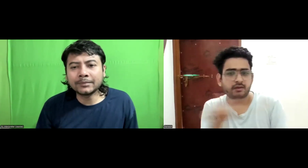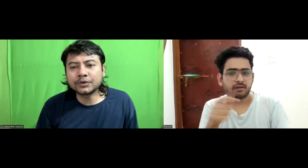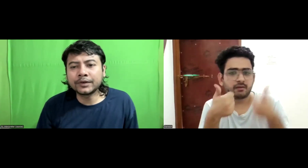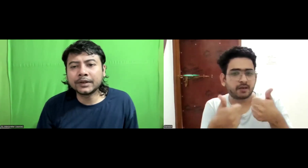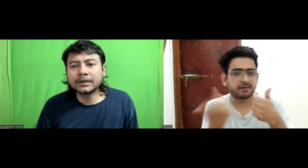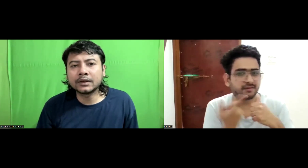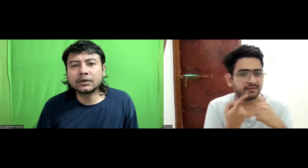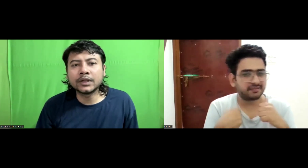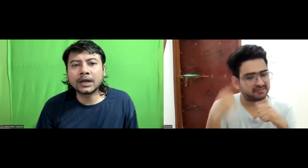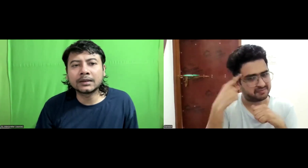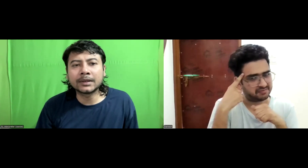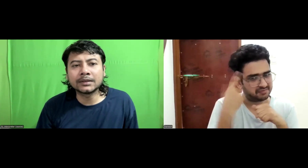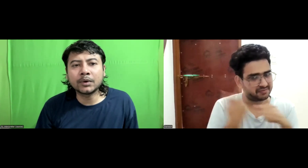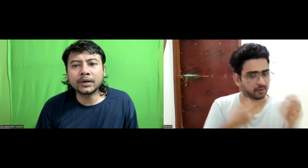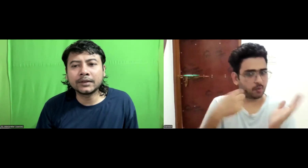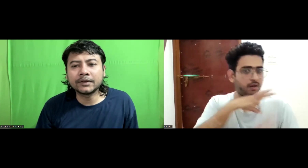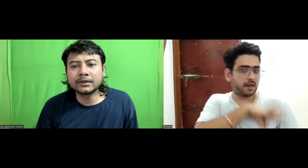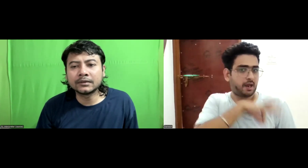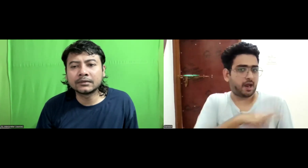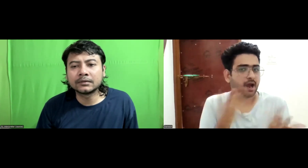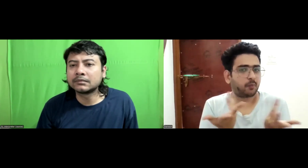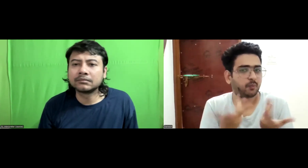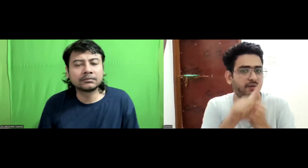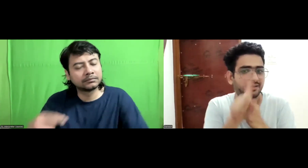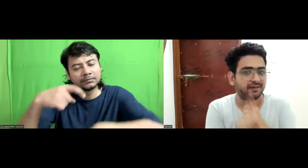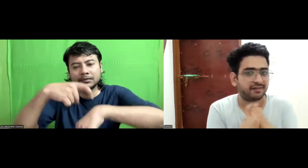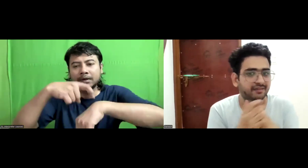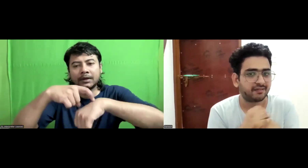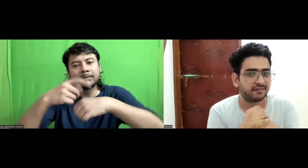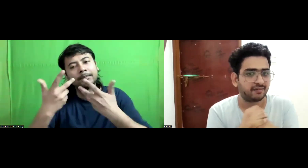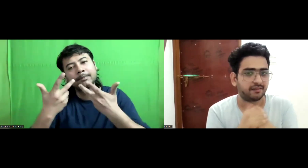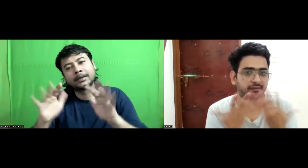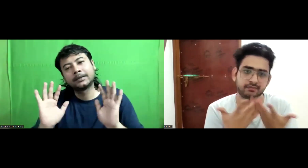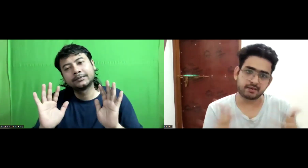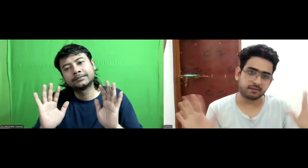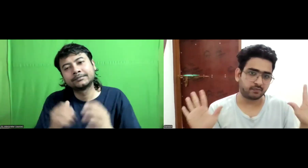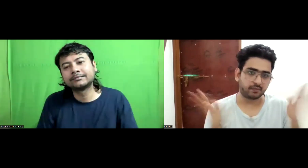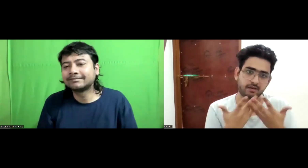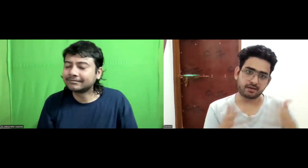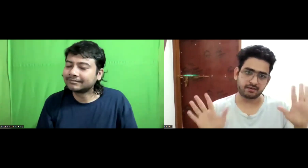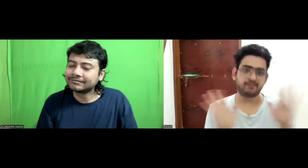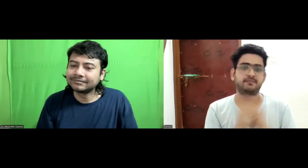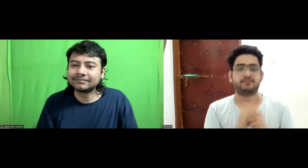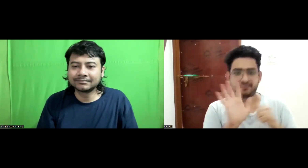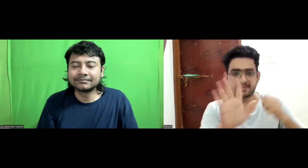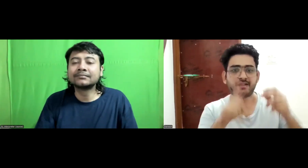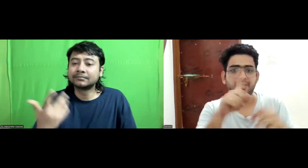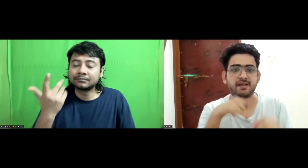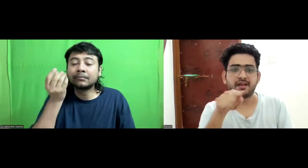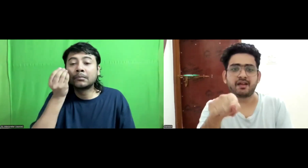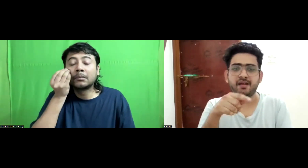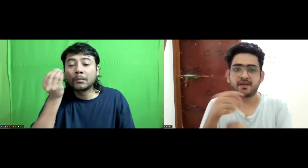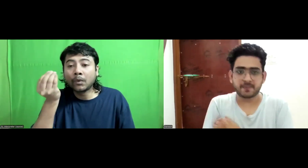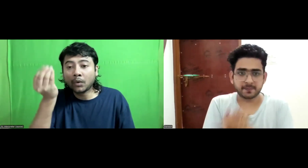What time should we do the aarti, Mataji? Morning, evening? Anytime. Generally, either early morning do or you do it in the evening, Sandhya